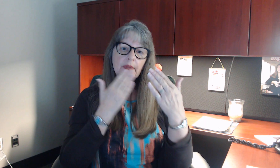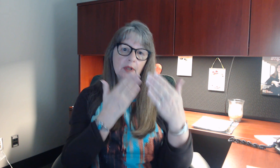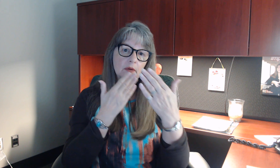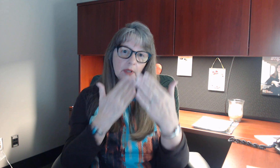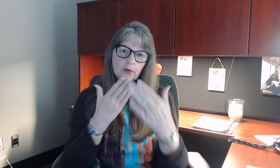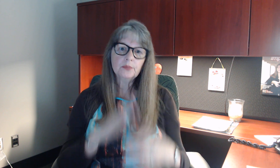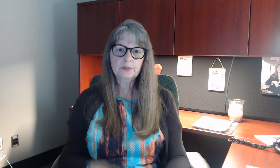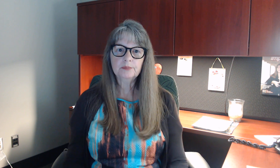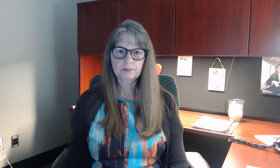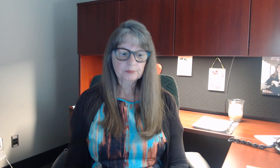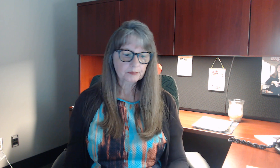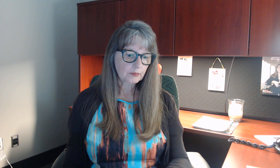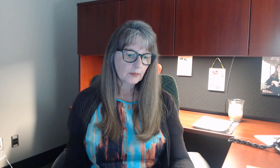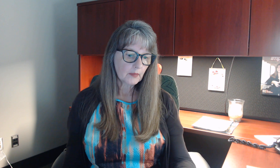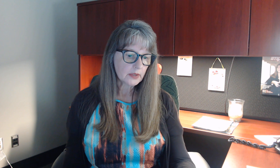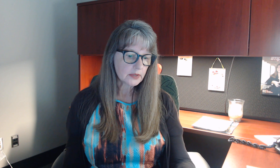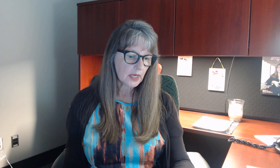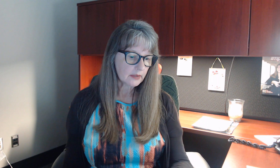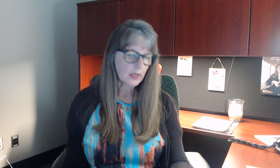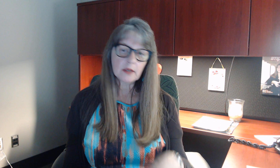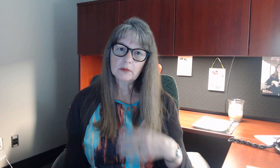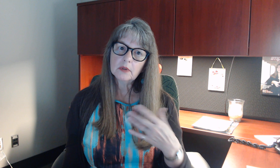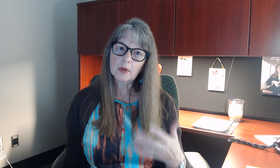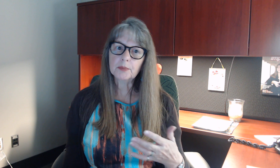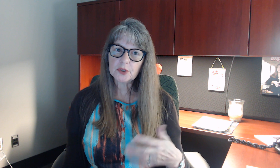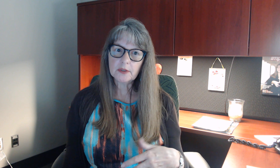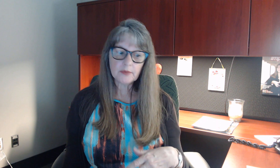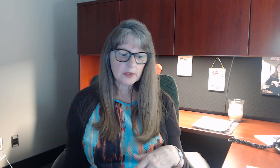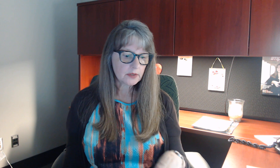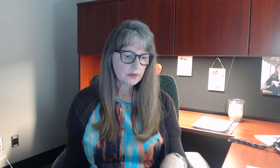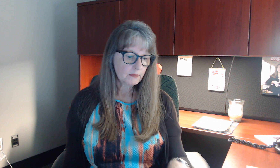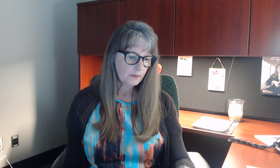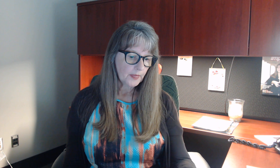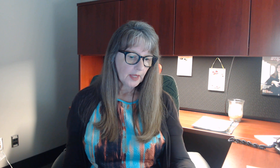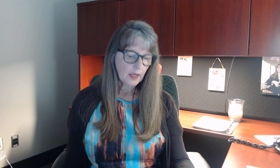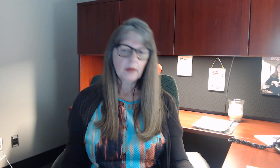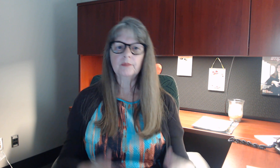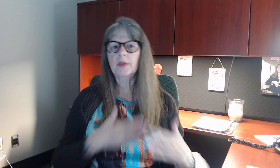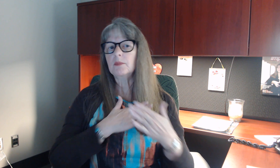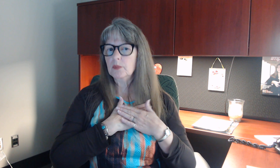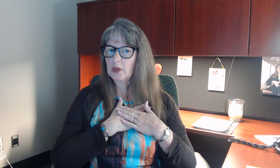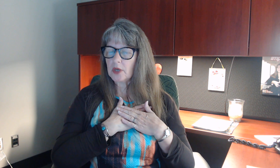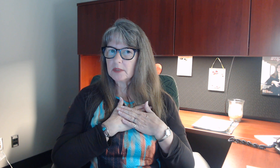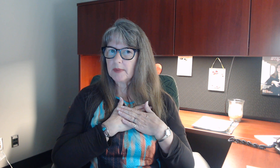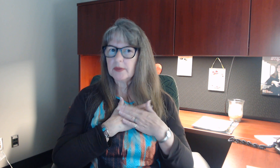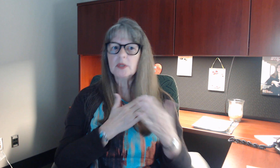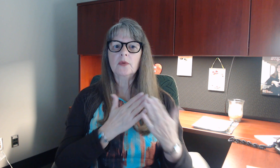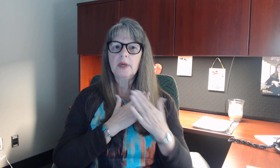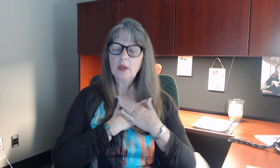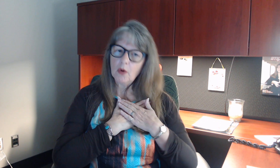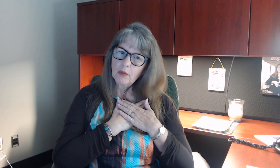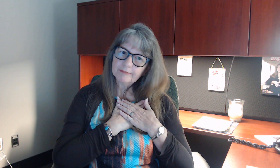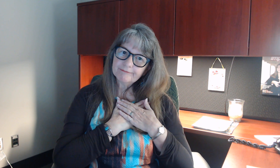you. It's kind of that appreciativeness. And we had talked about this already.